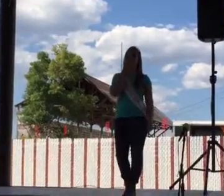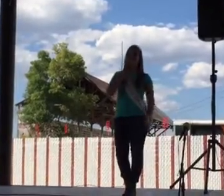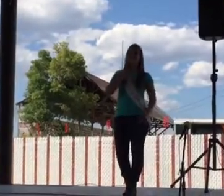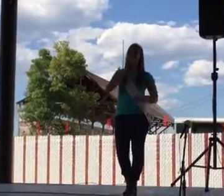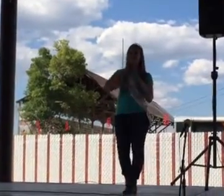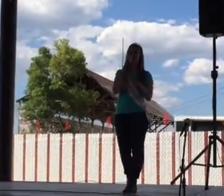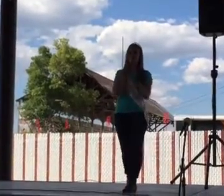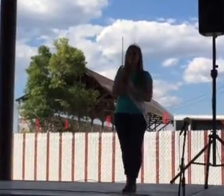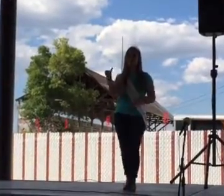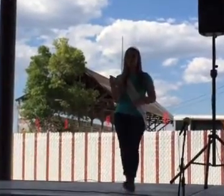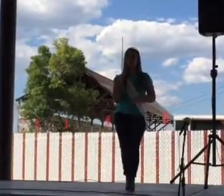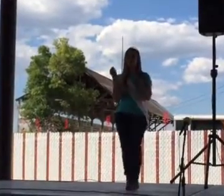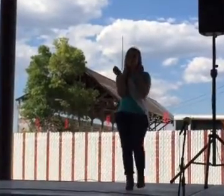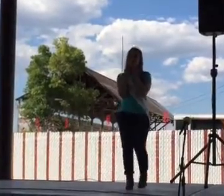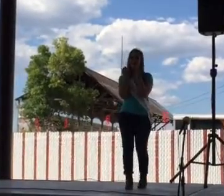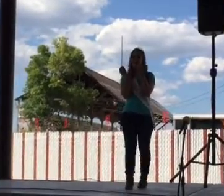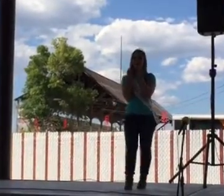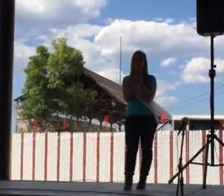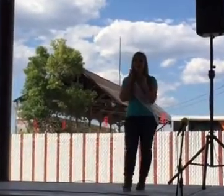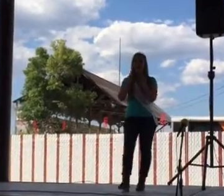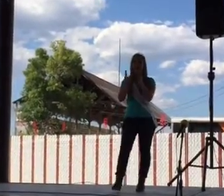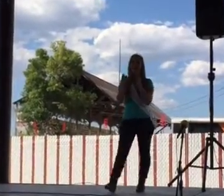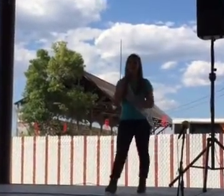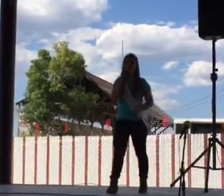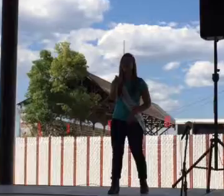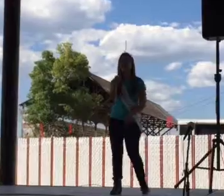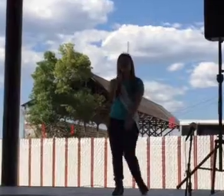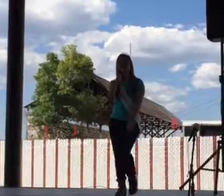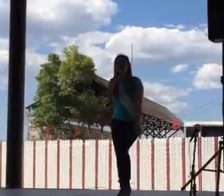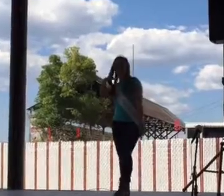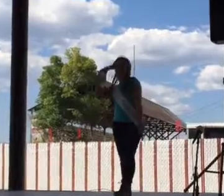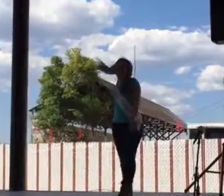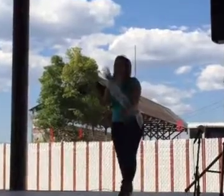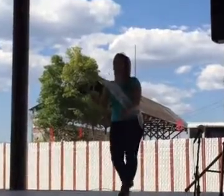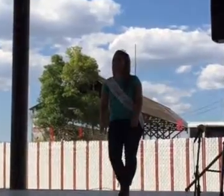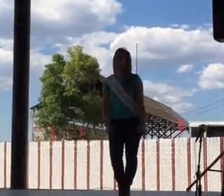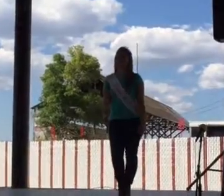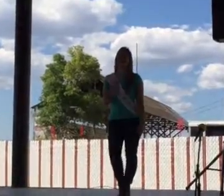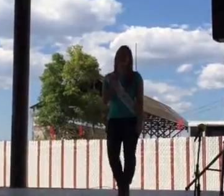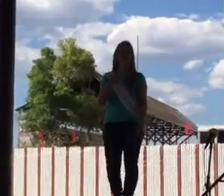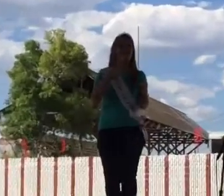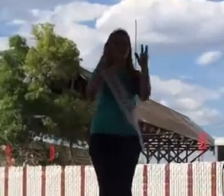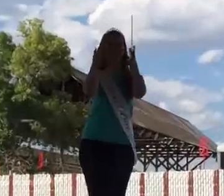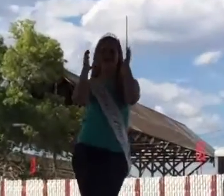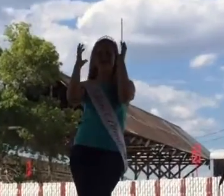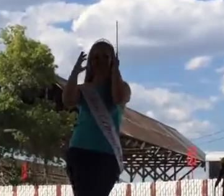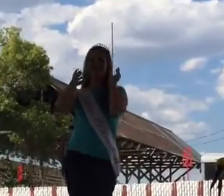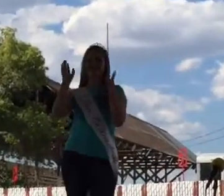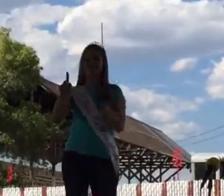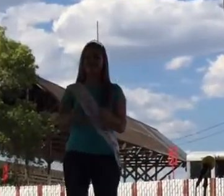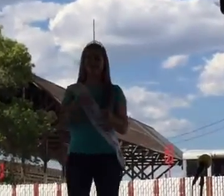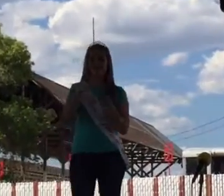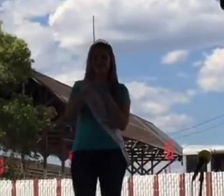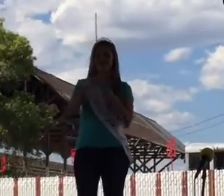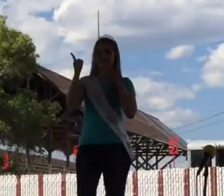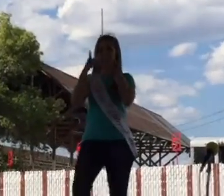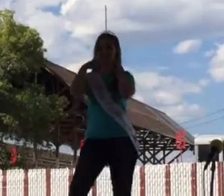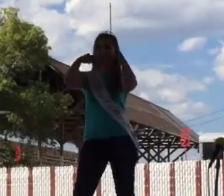light up my heart like nobody has The way that you lift your hair gets me all the way But when you